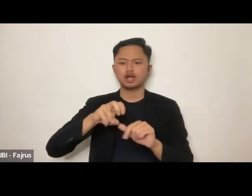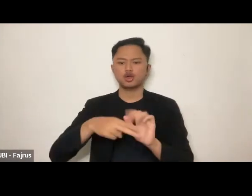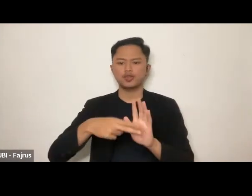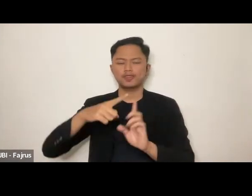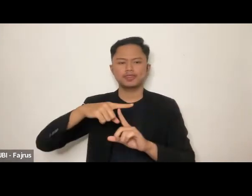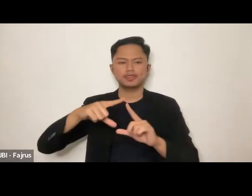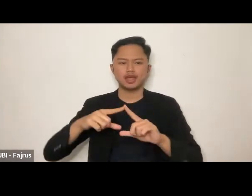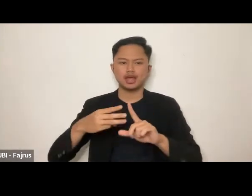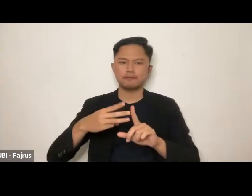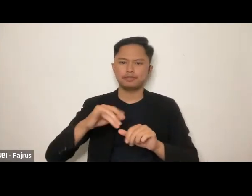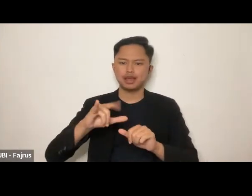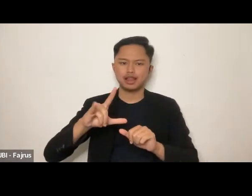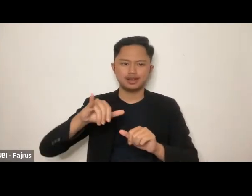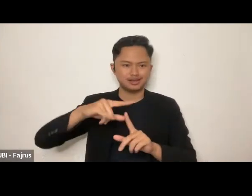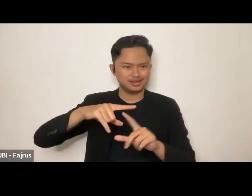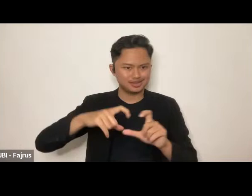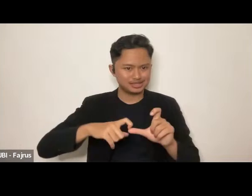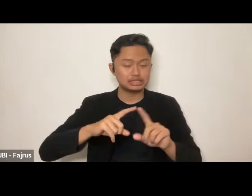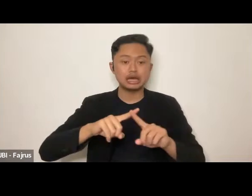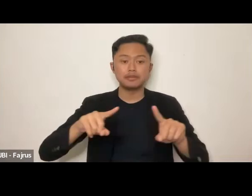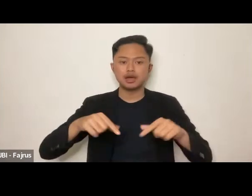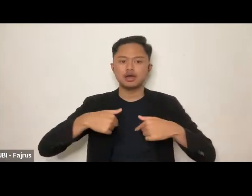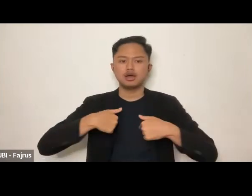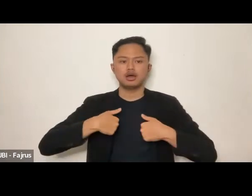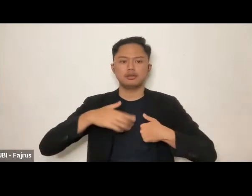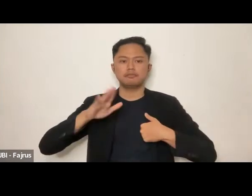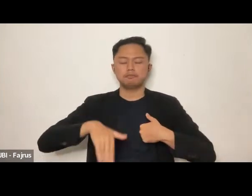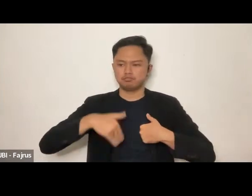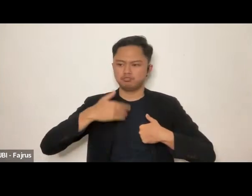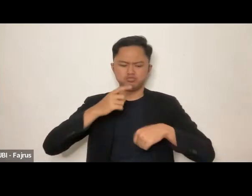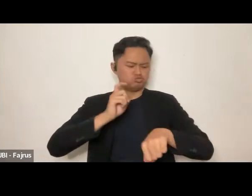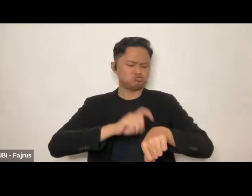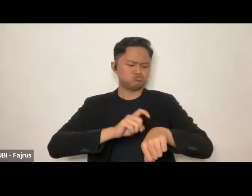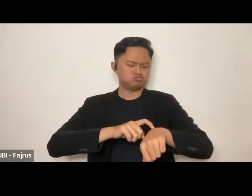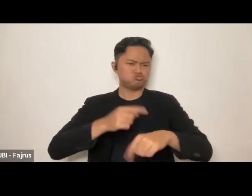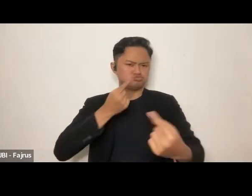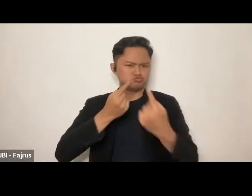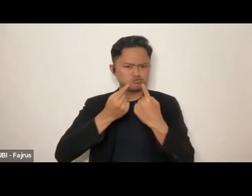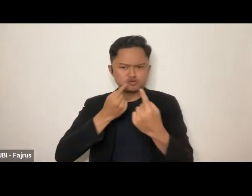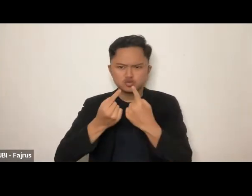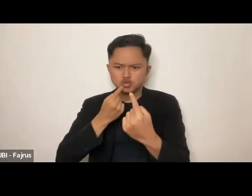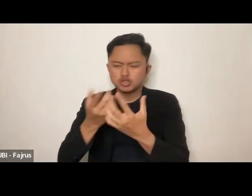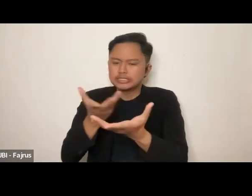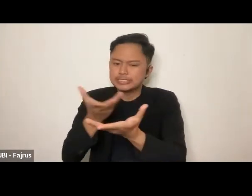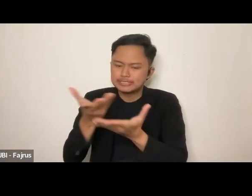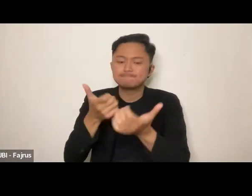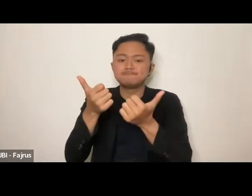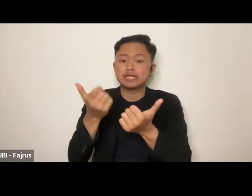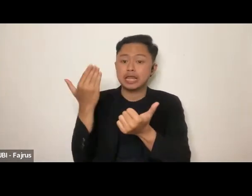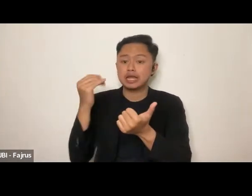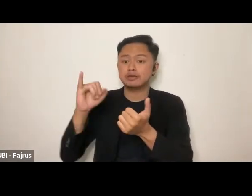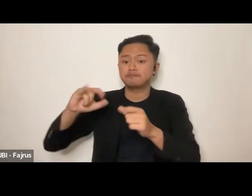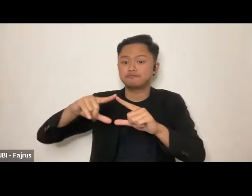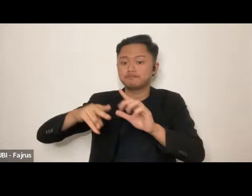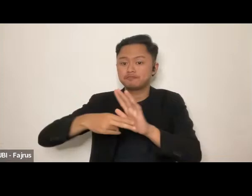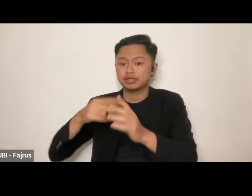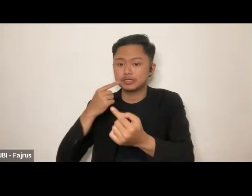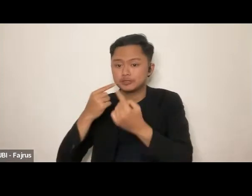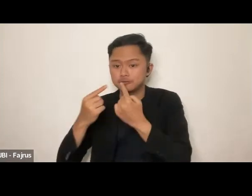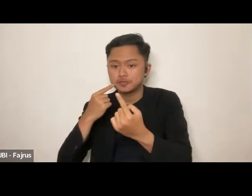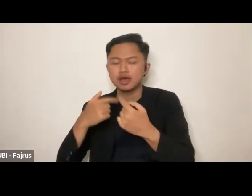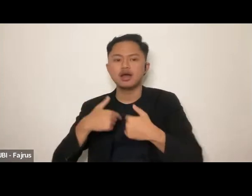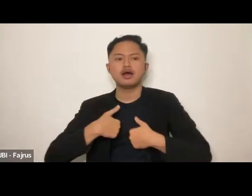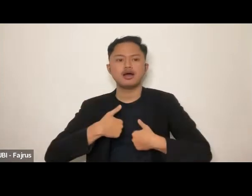question. But we still have more time to discuss more from Ian's presentations. But before I invite